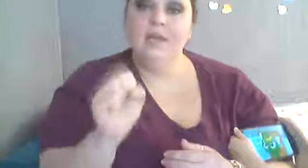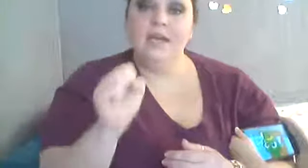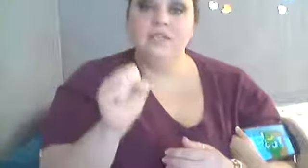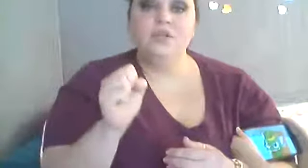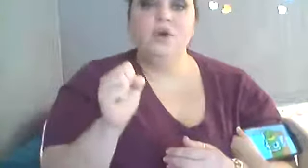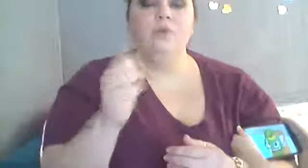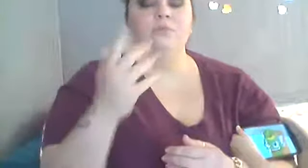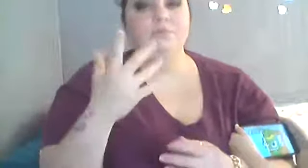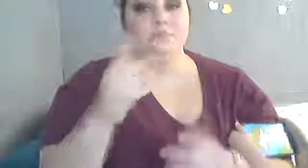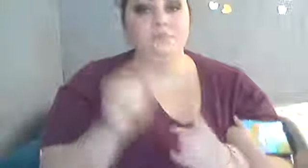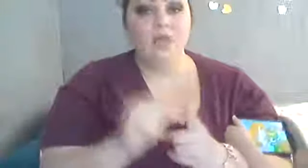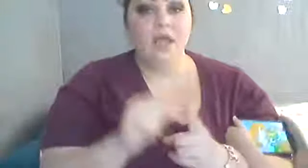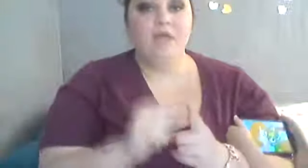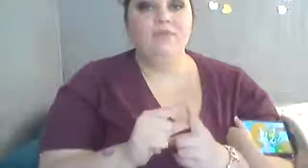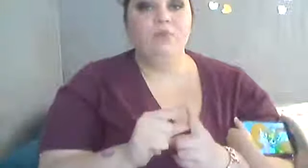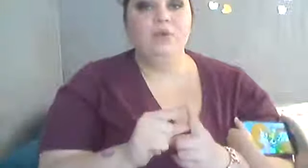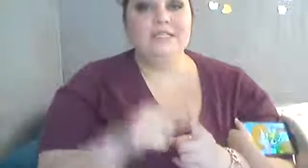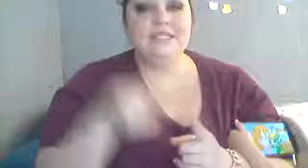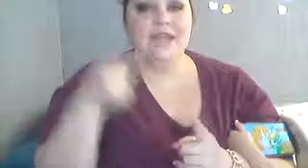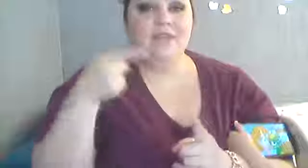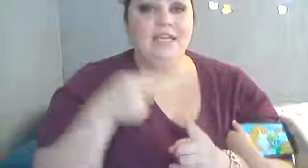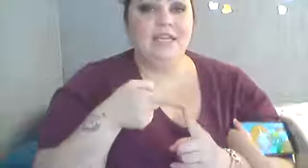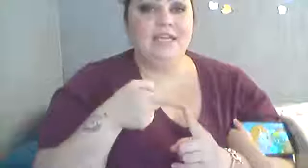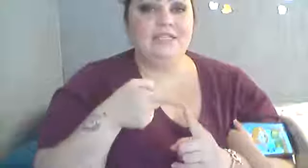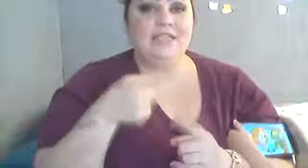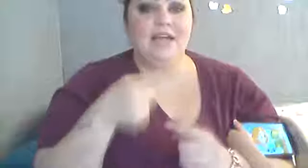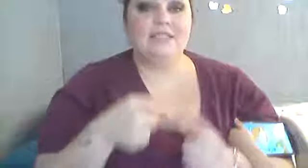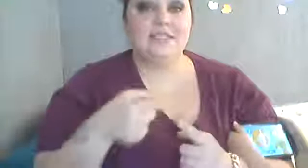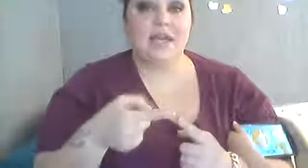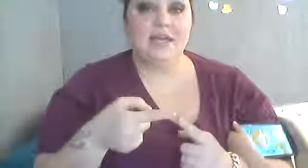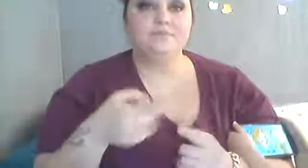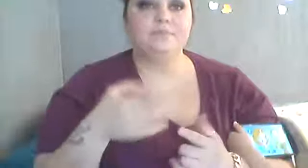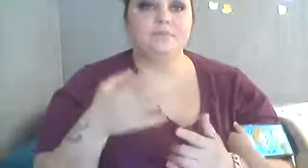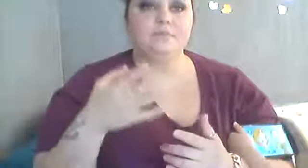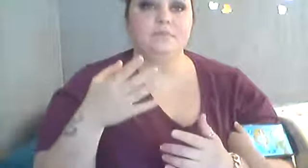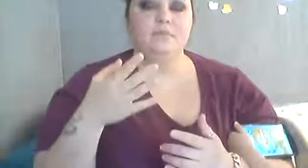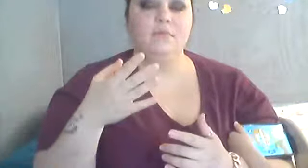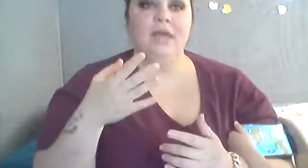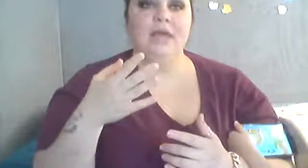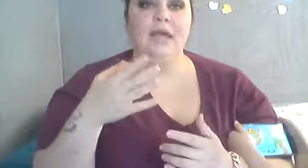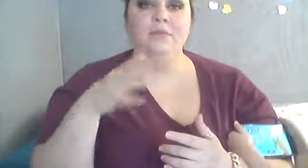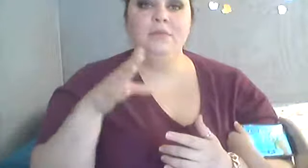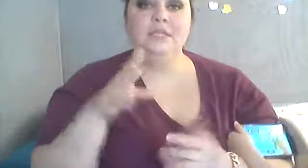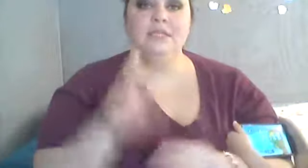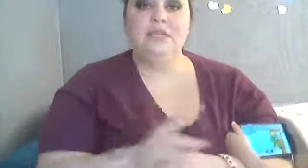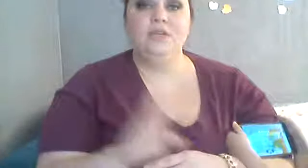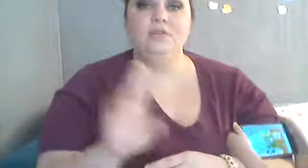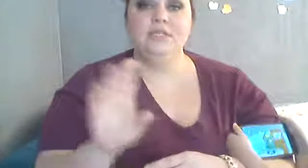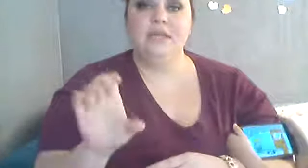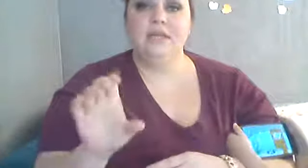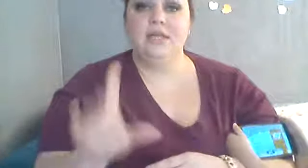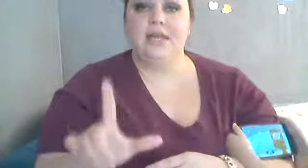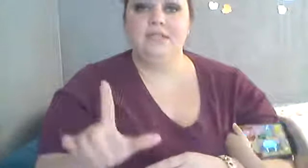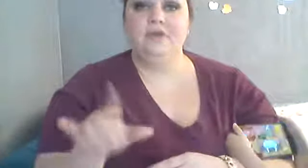Yeah, so if a word doesn't have like an exact sign, that either means it uses a